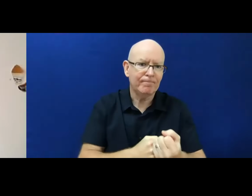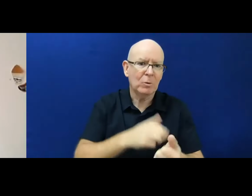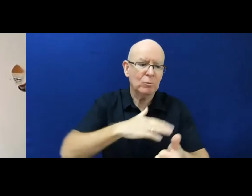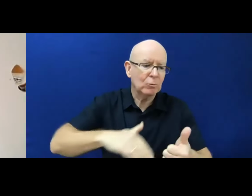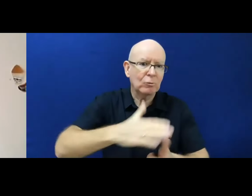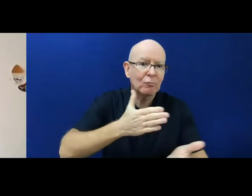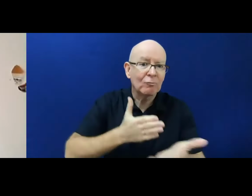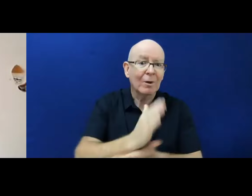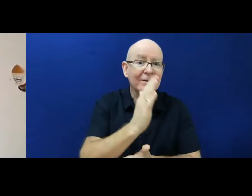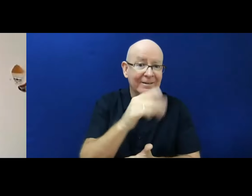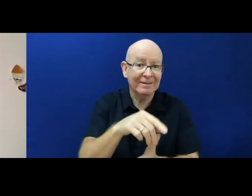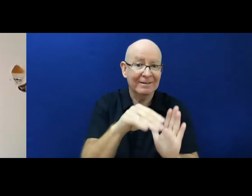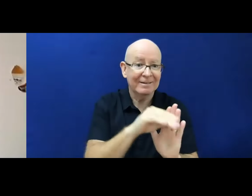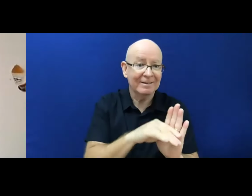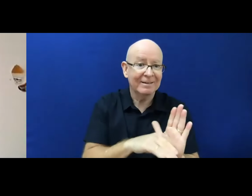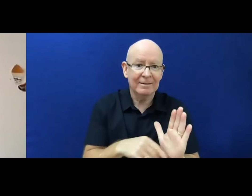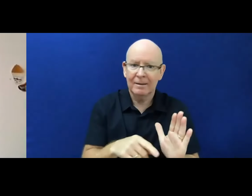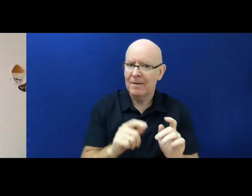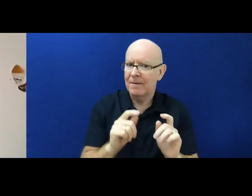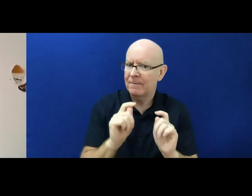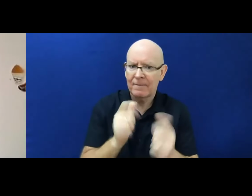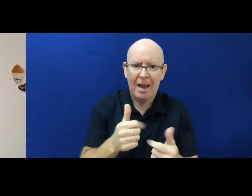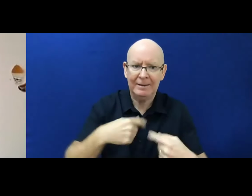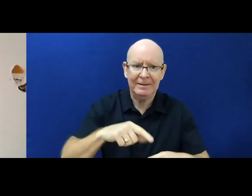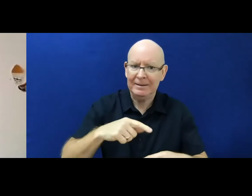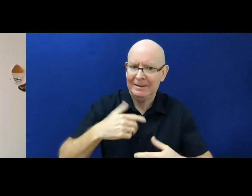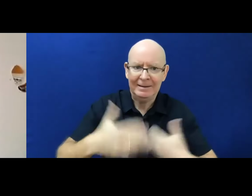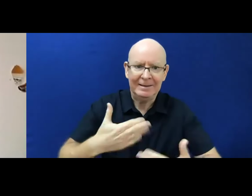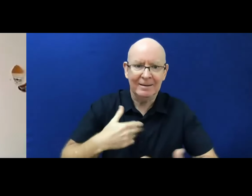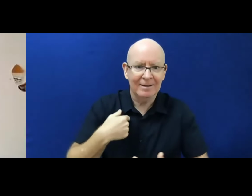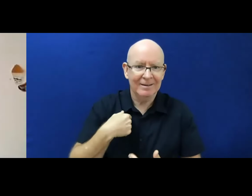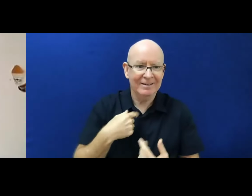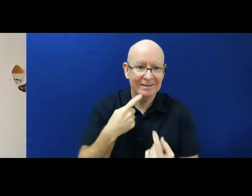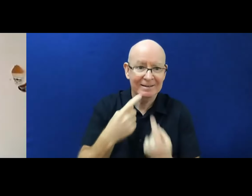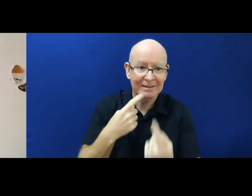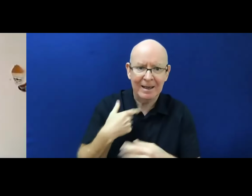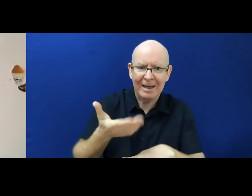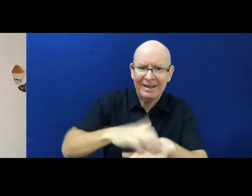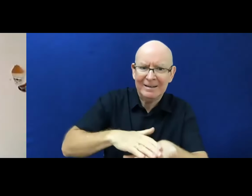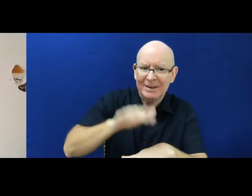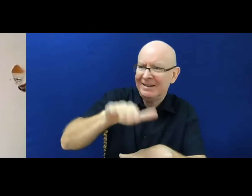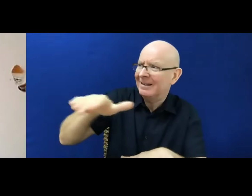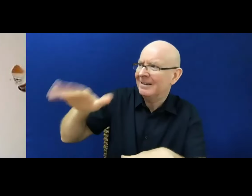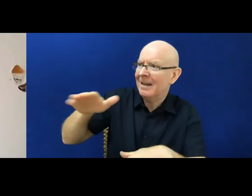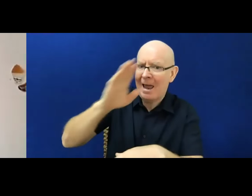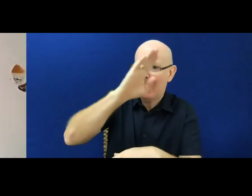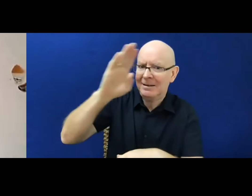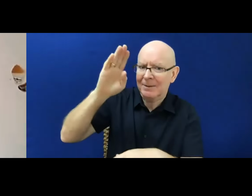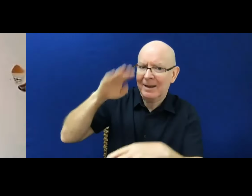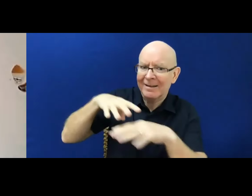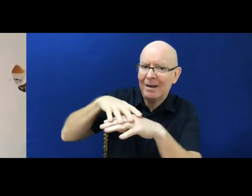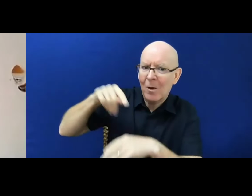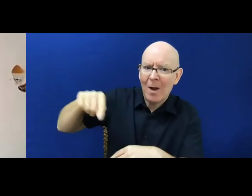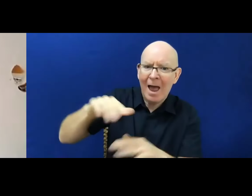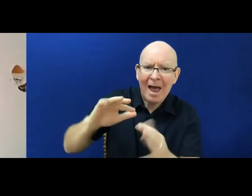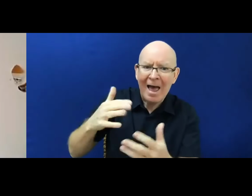that we had to be very quick, and perhaps researchers could become frustrated that they didn't